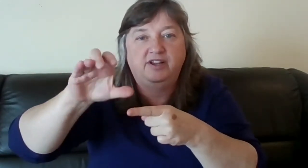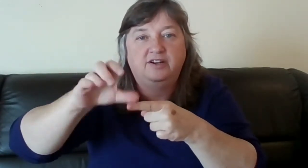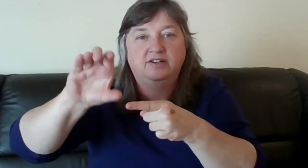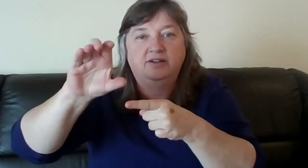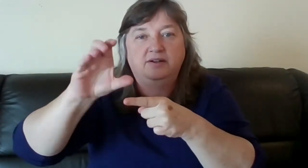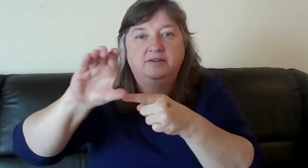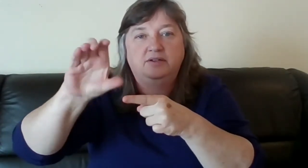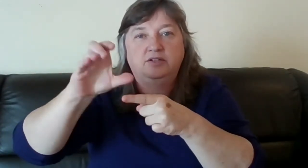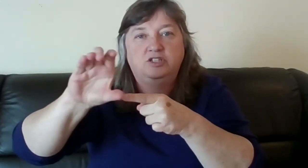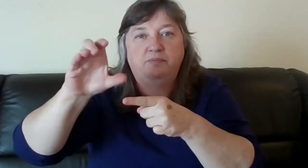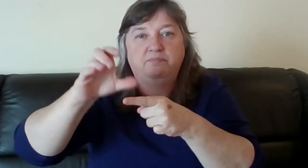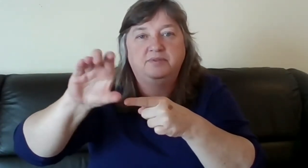finger. Chips.